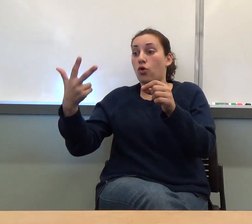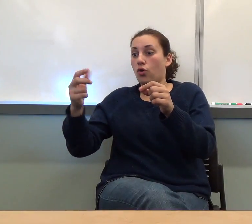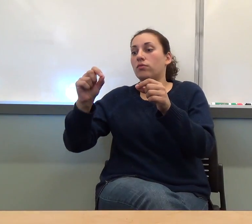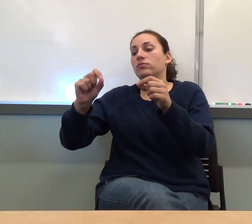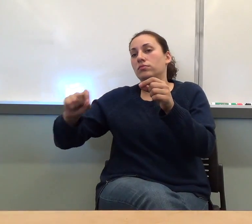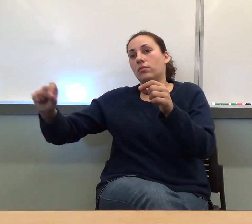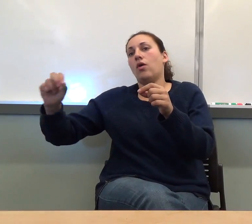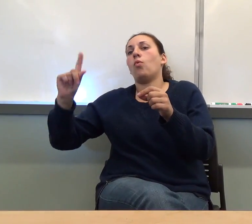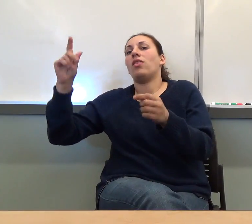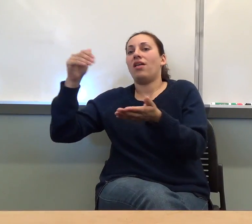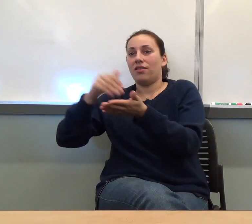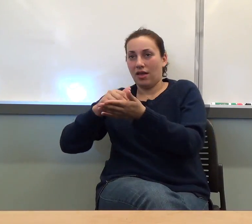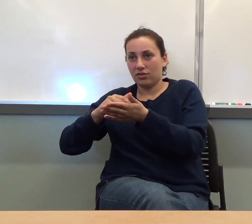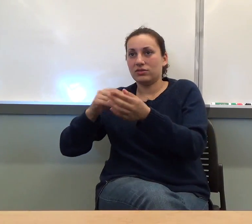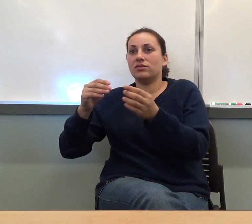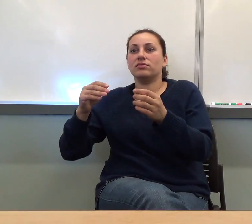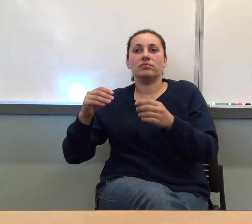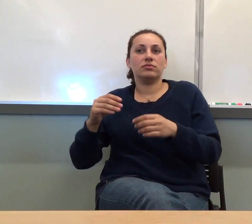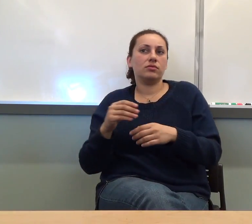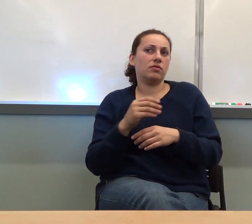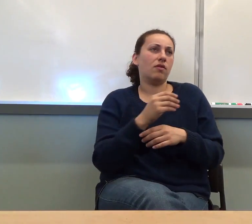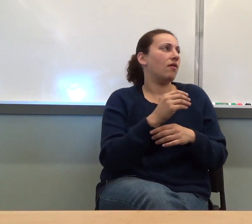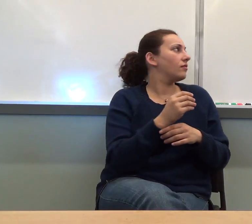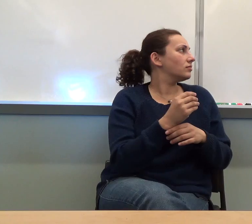into 128 goes